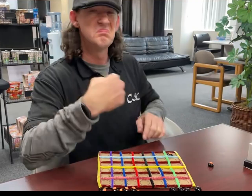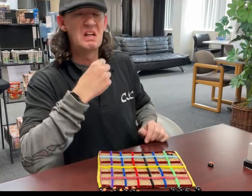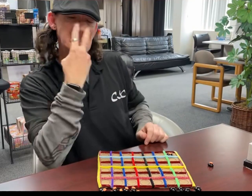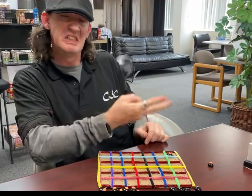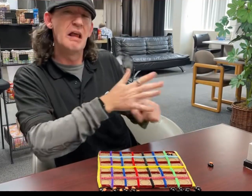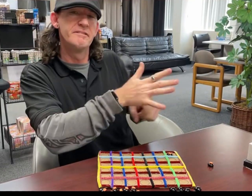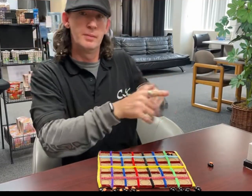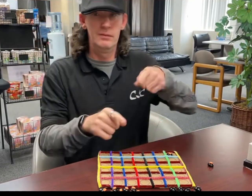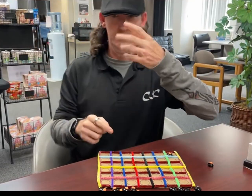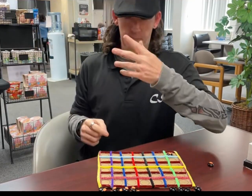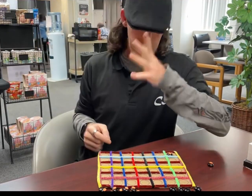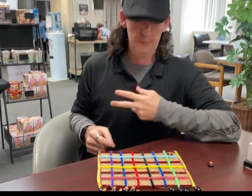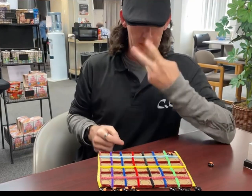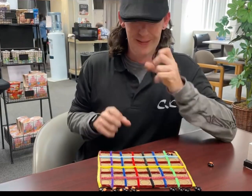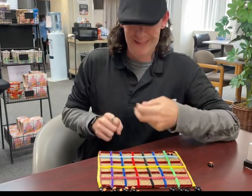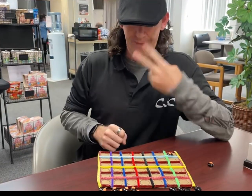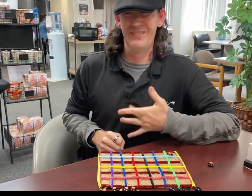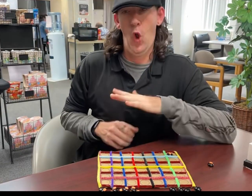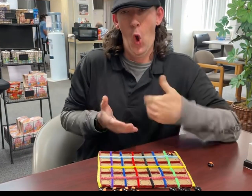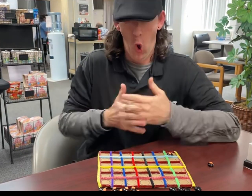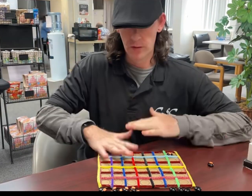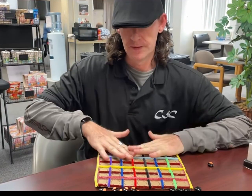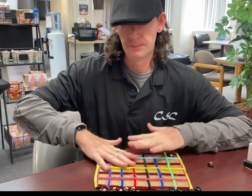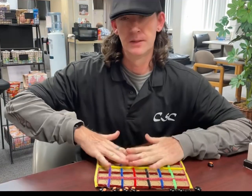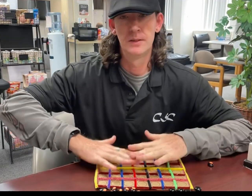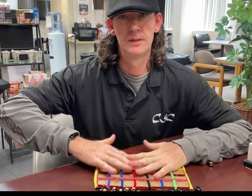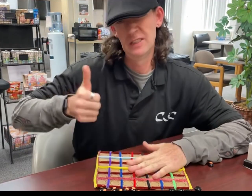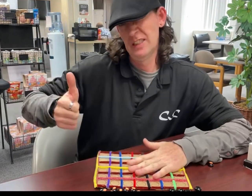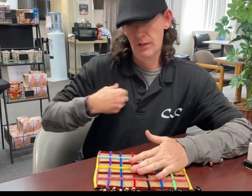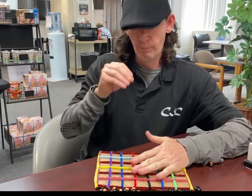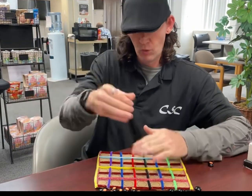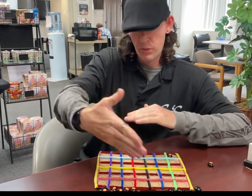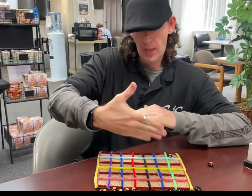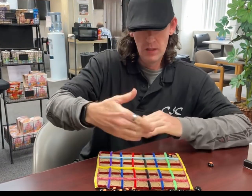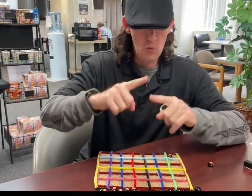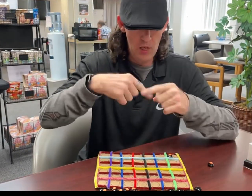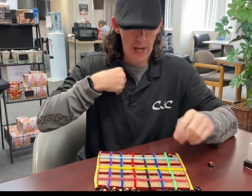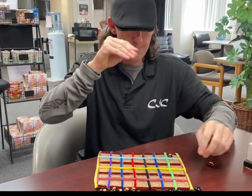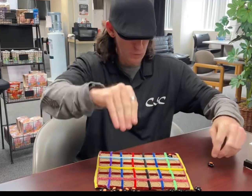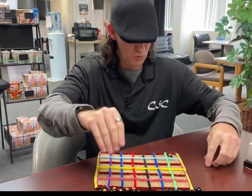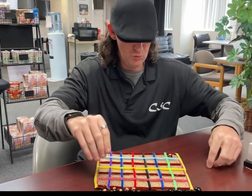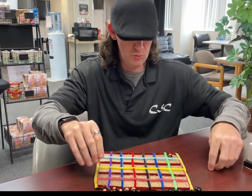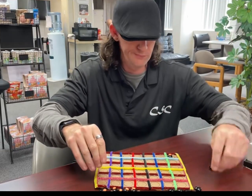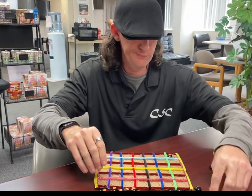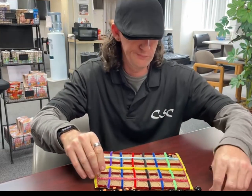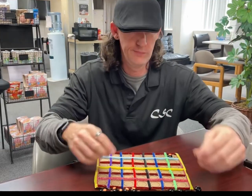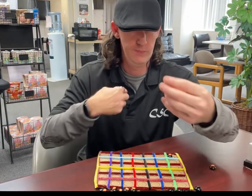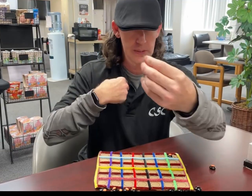it with my hand like this. Now, the person who's sighted can just look at it, but the person who's not sighted can feel it.